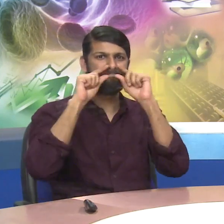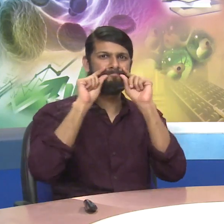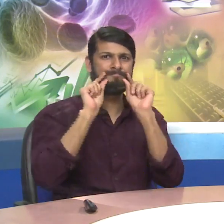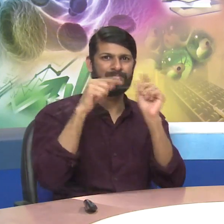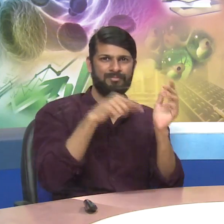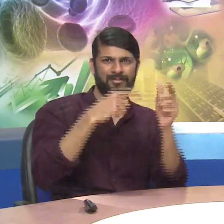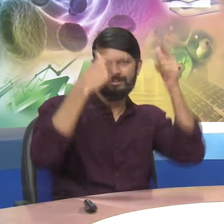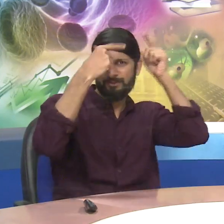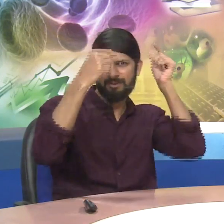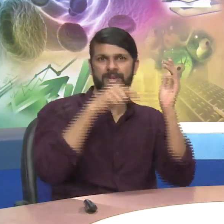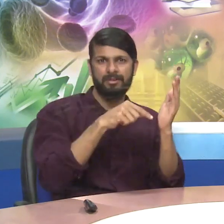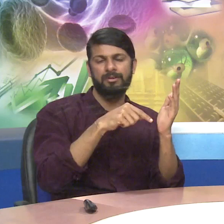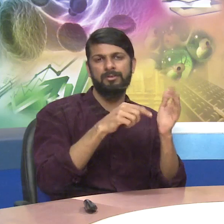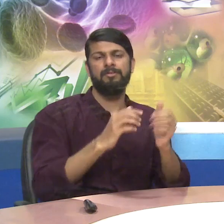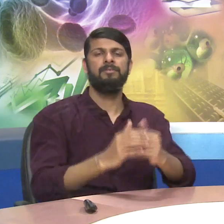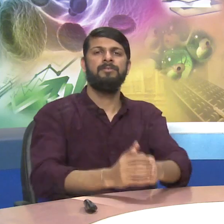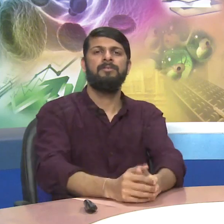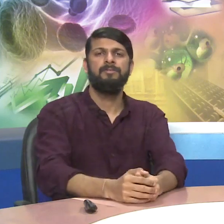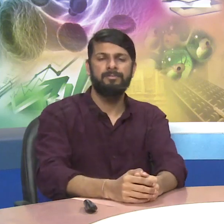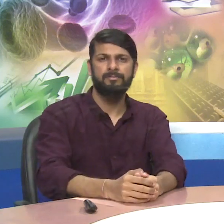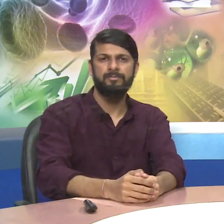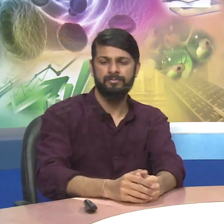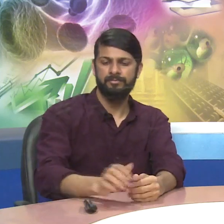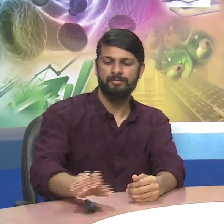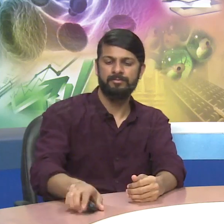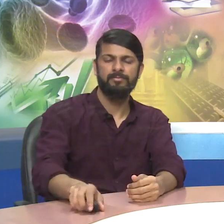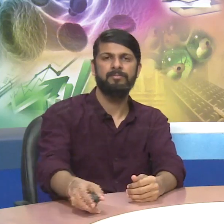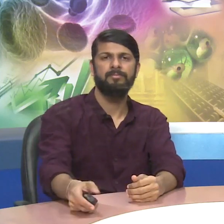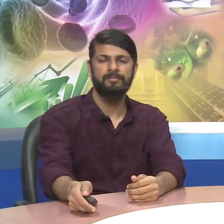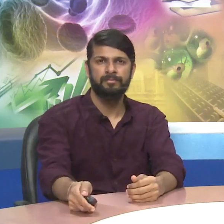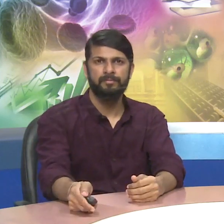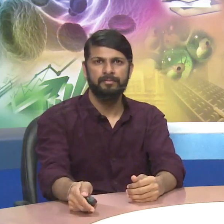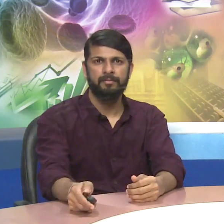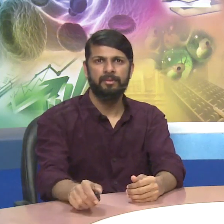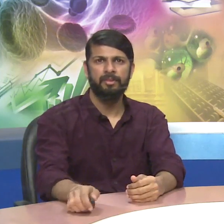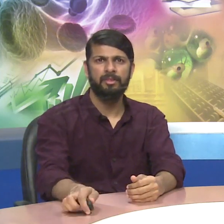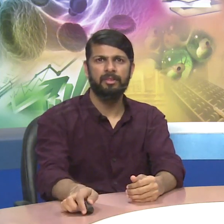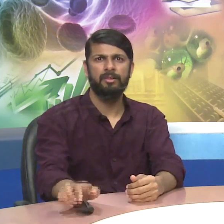of this constitution, you can see in the picture of Dr. Rajendra Prasad.